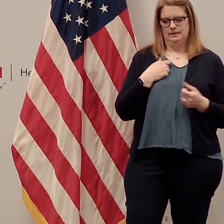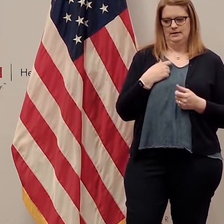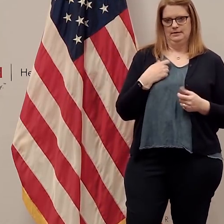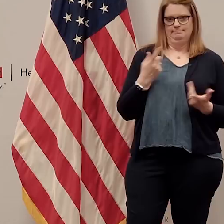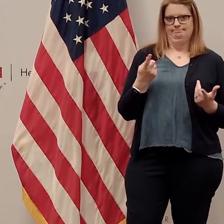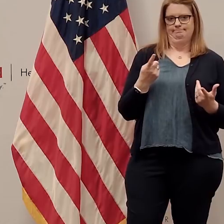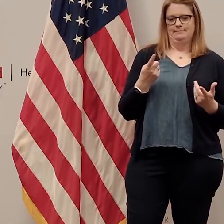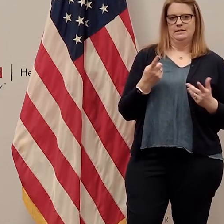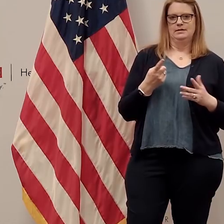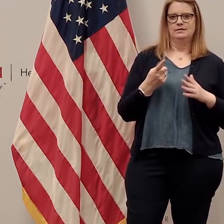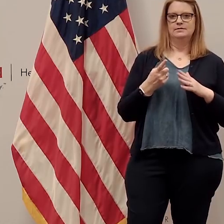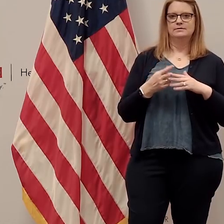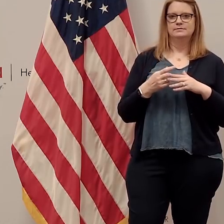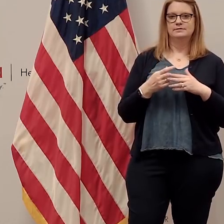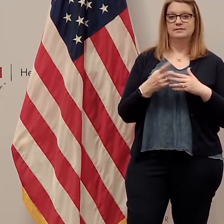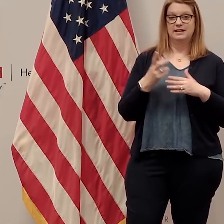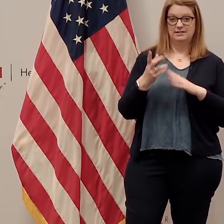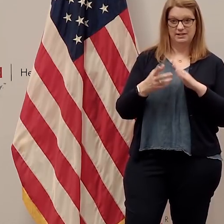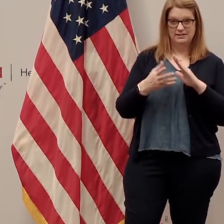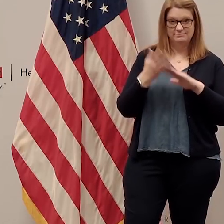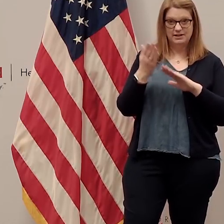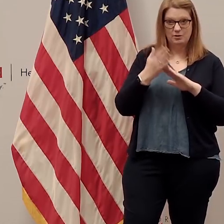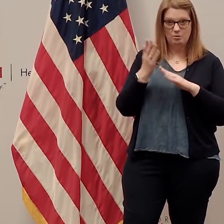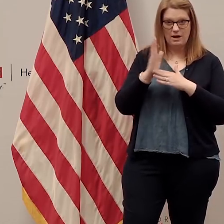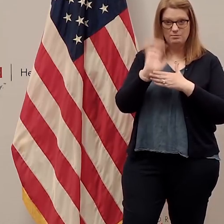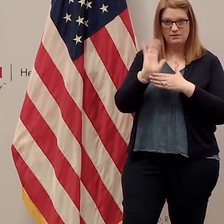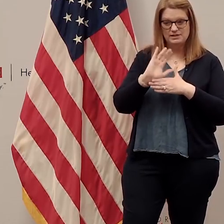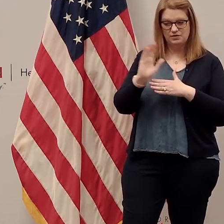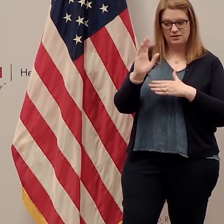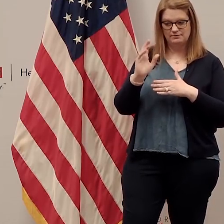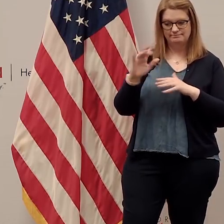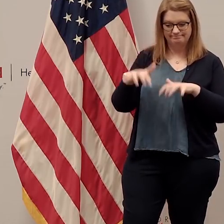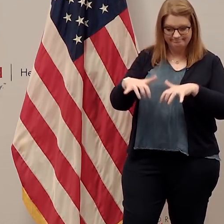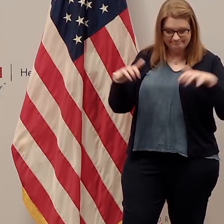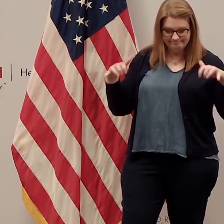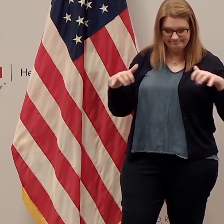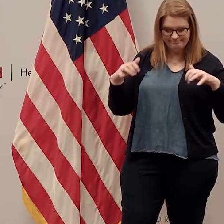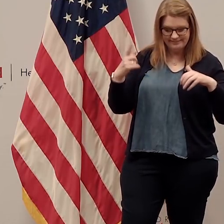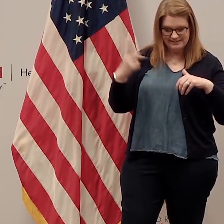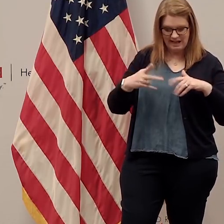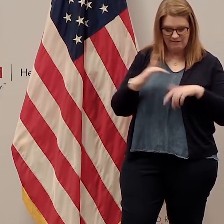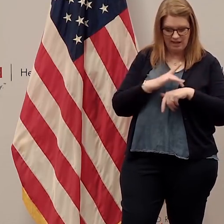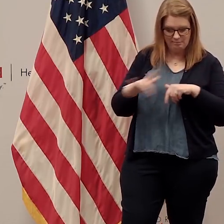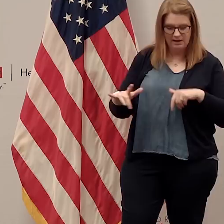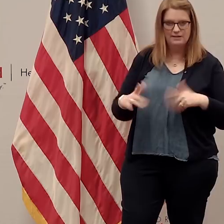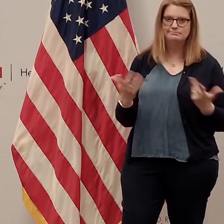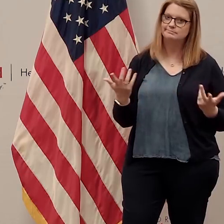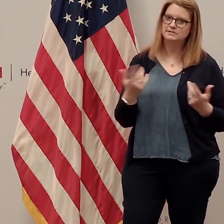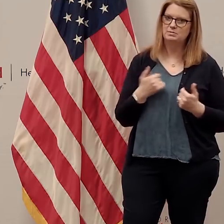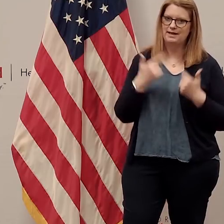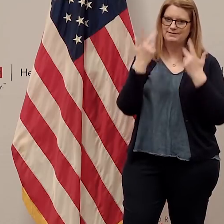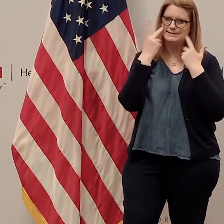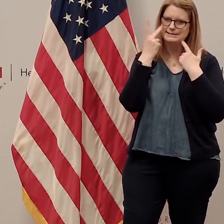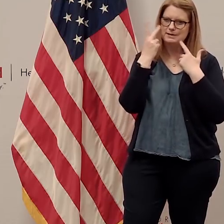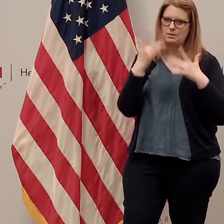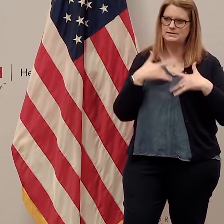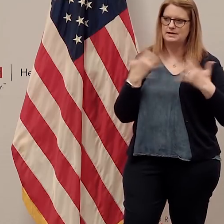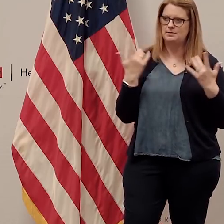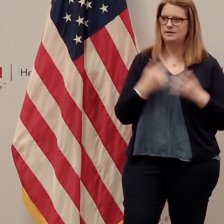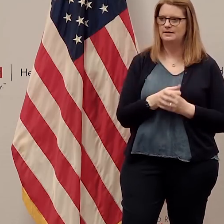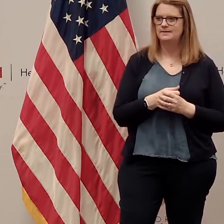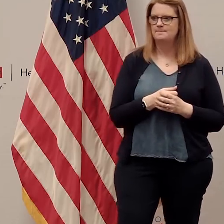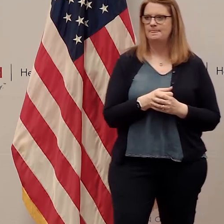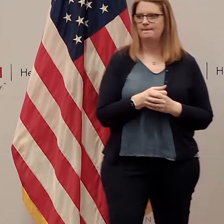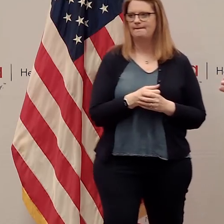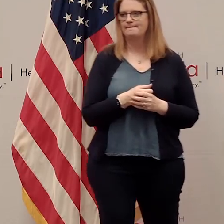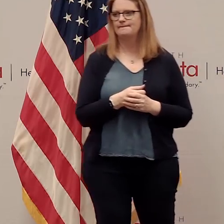films for, half empty or quarter empty theaters. So again, there'll be choices on how people do that.